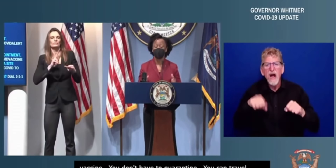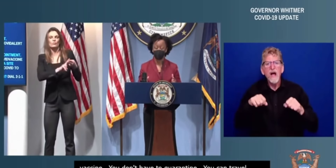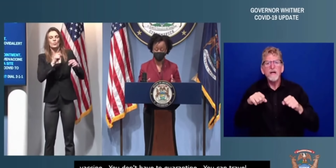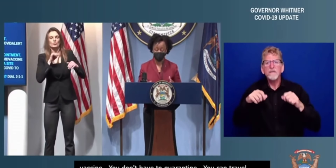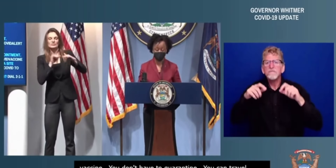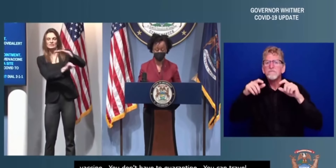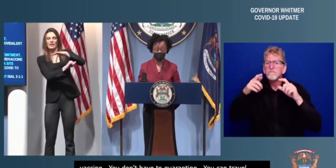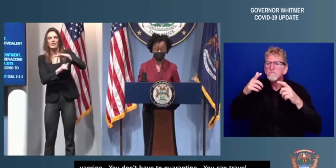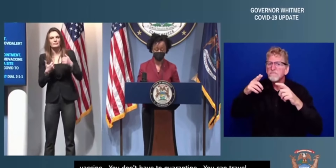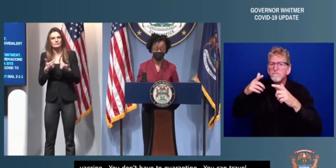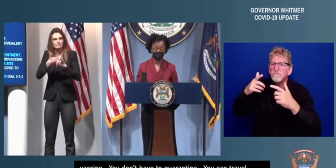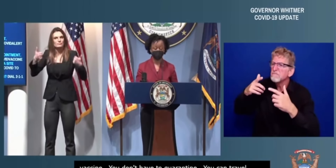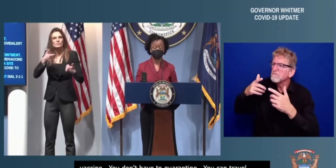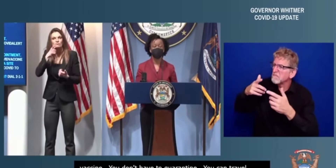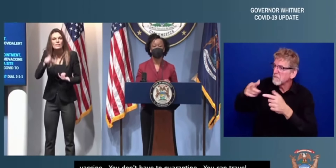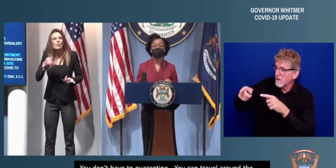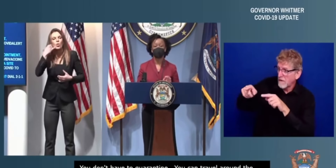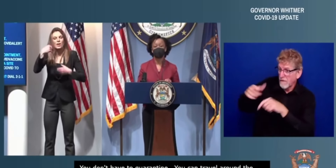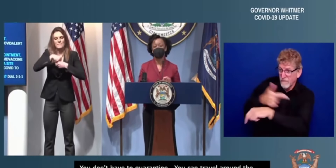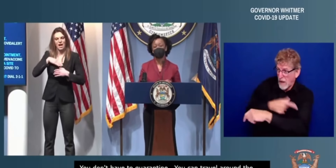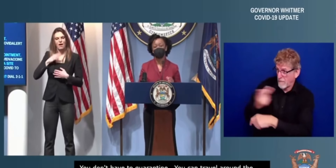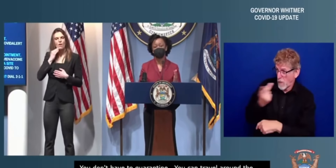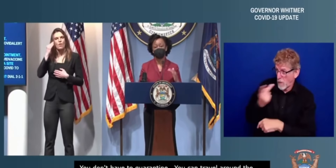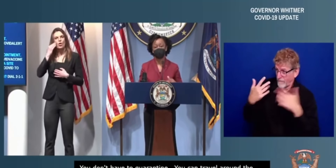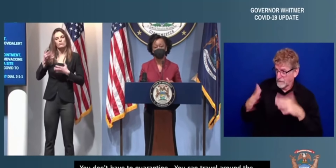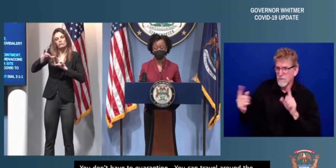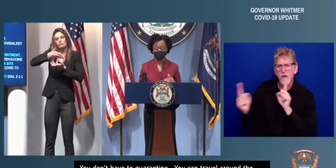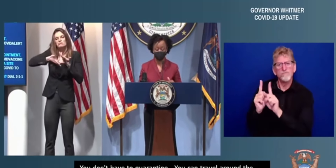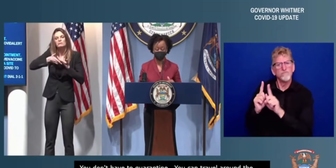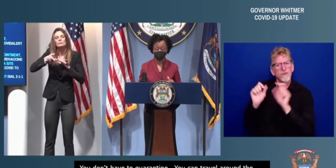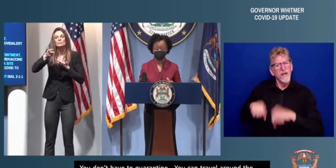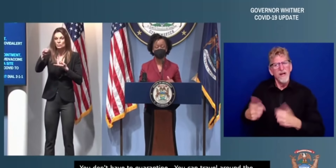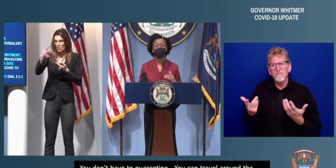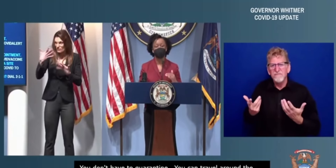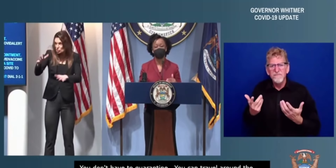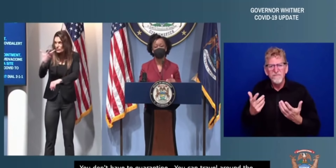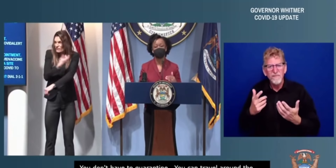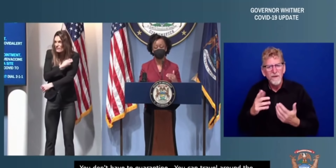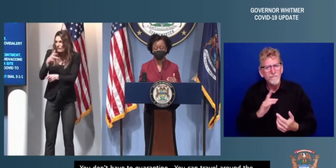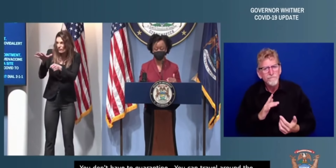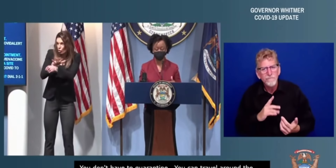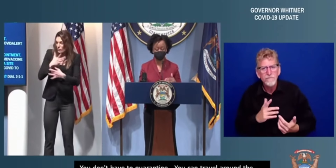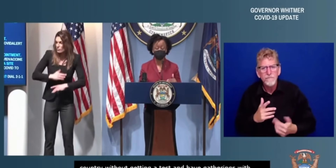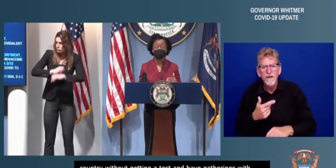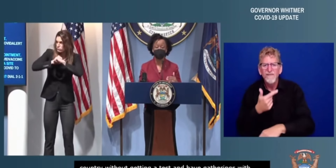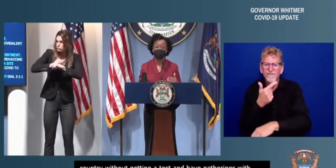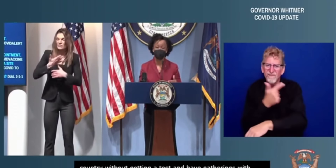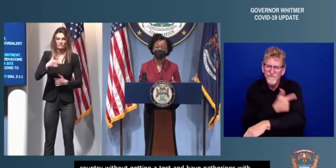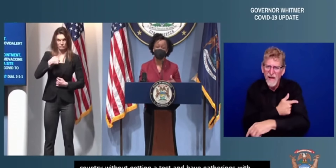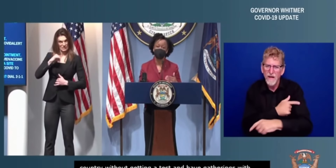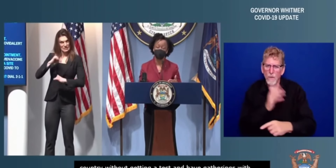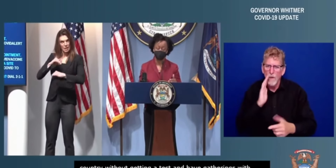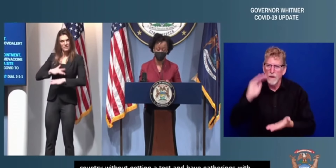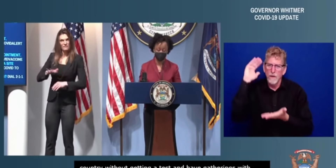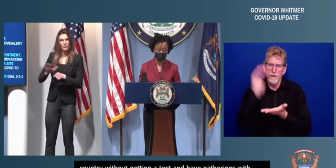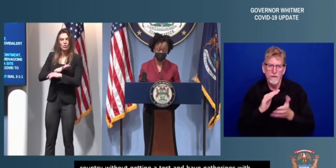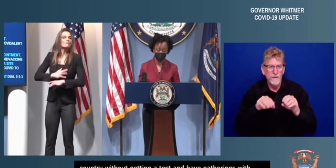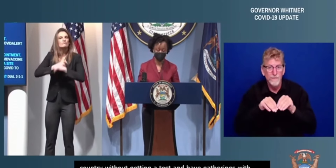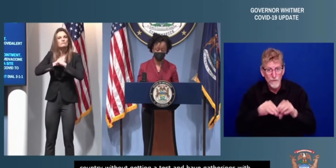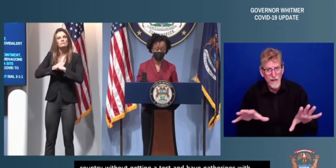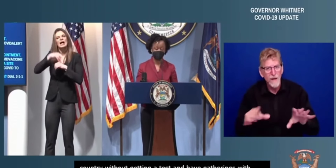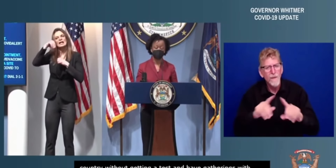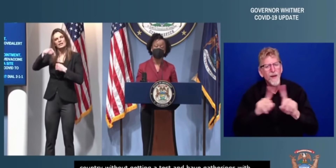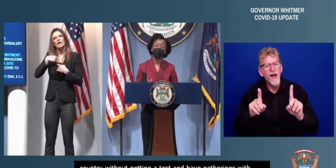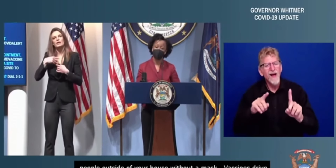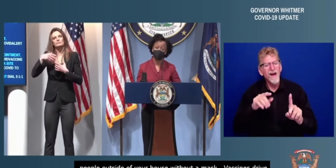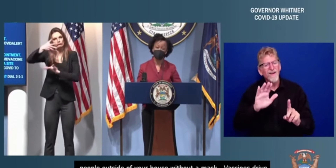household without a mask. So vaccines not only drive down our cases, but they change the things that you are able to do in your everyday